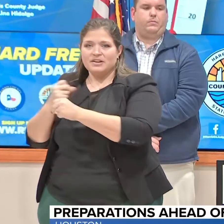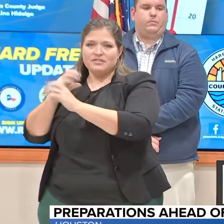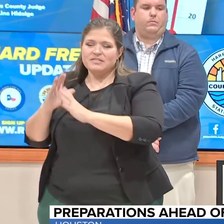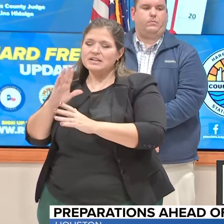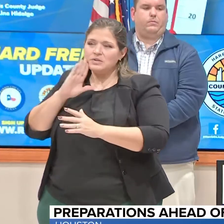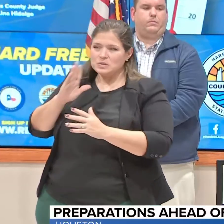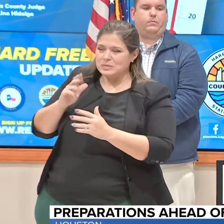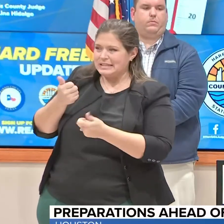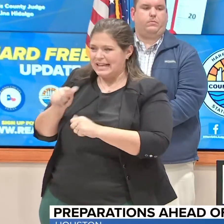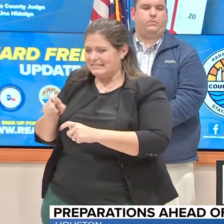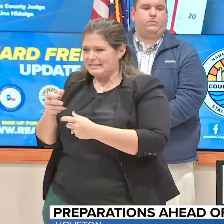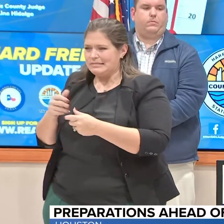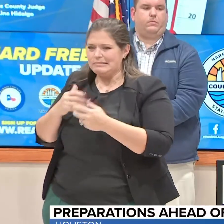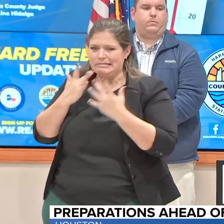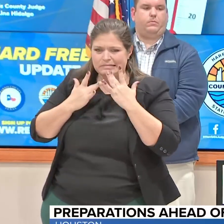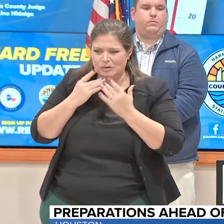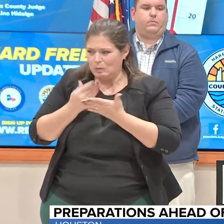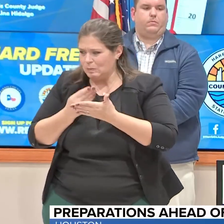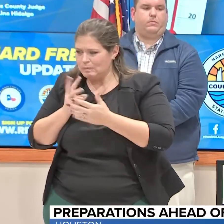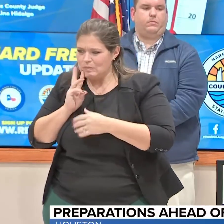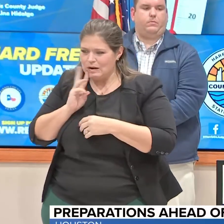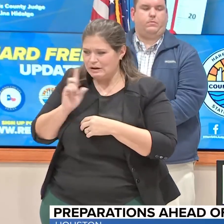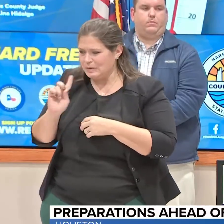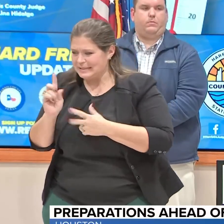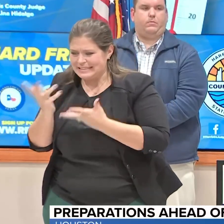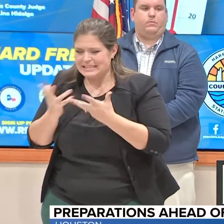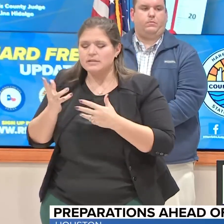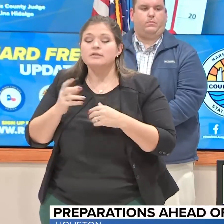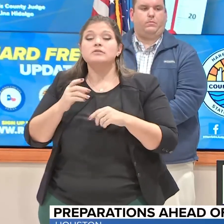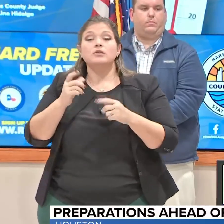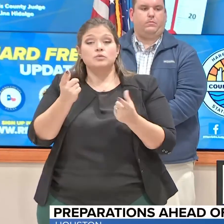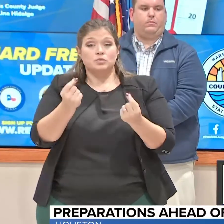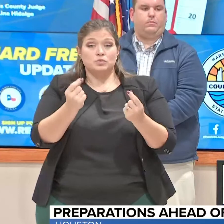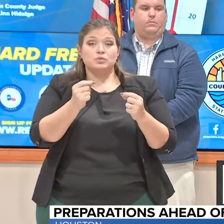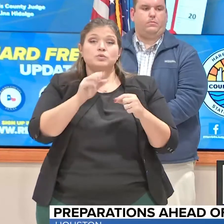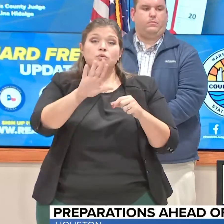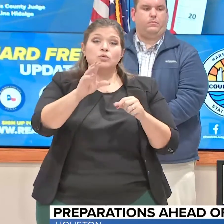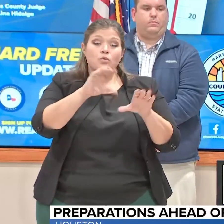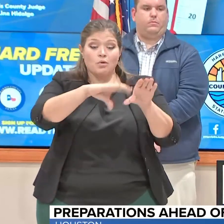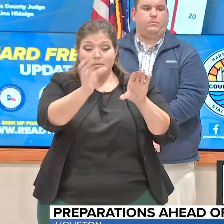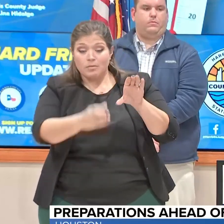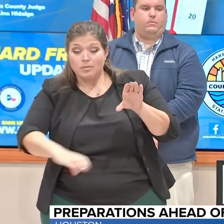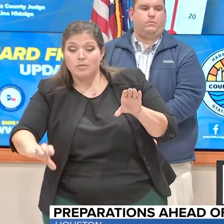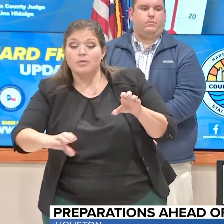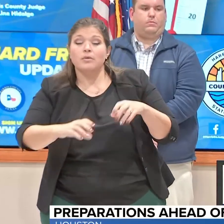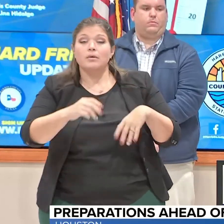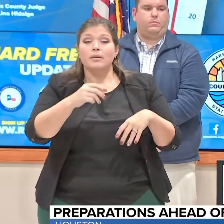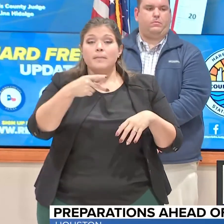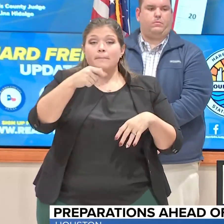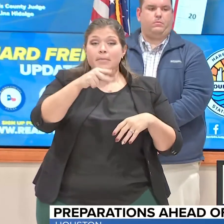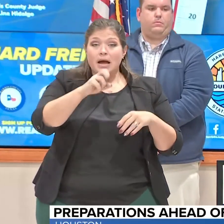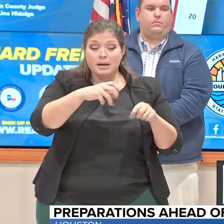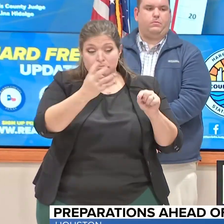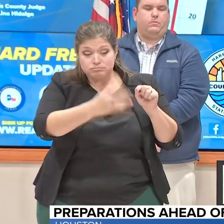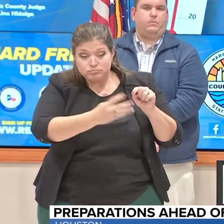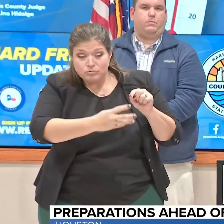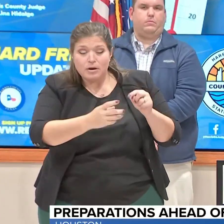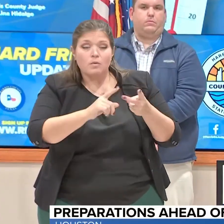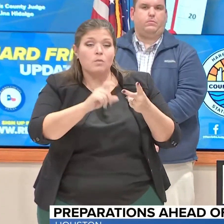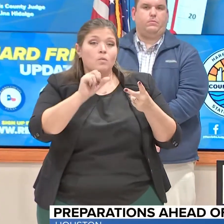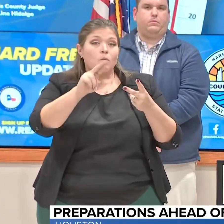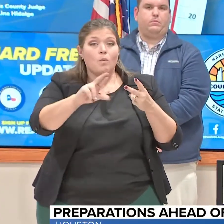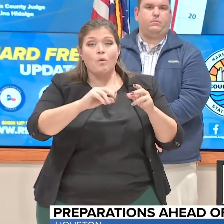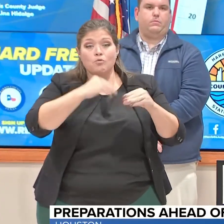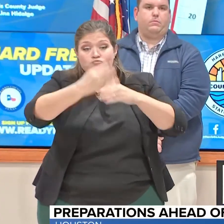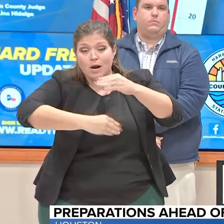So if you wrap those outdoor pipes, or if you drain the water from those pipes, okay, then there won't be the